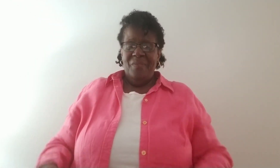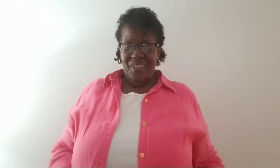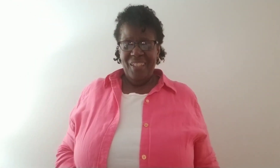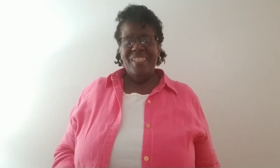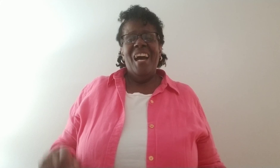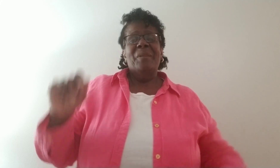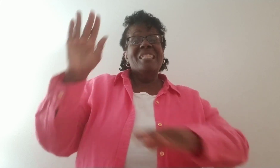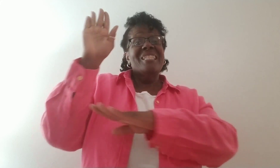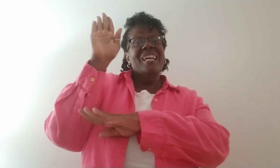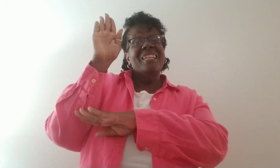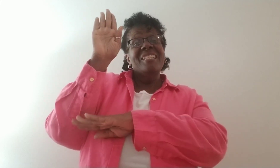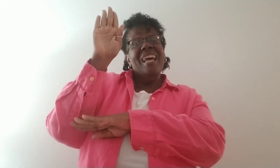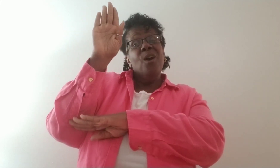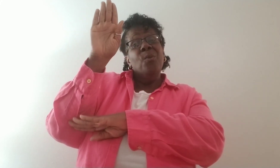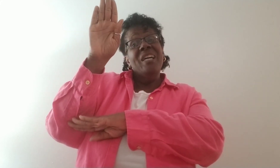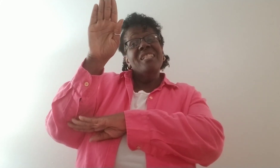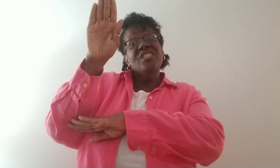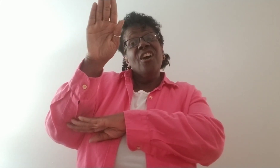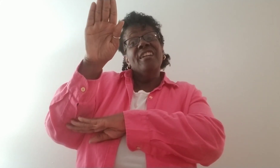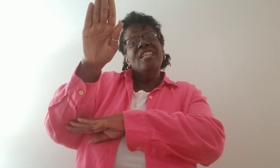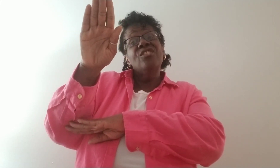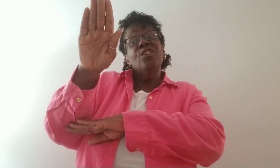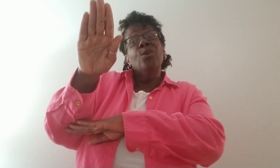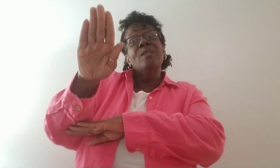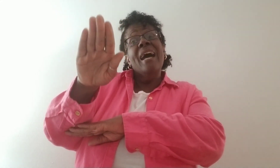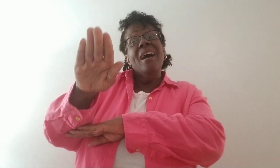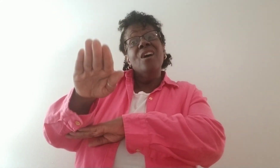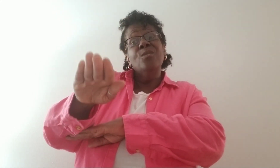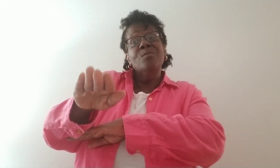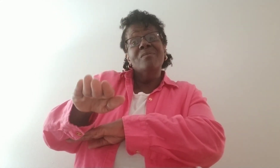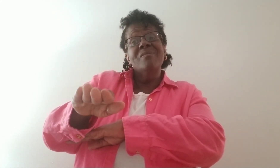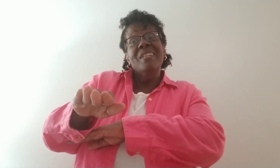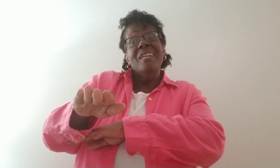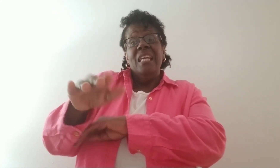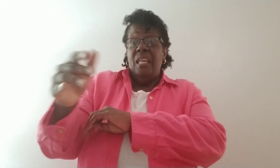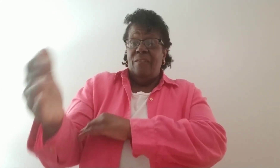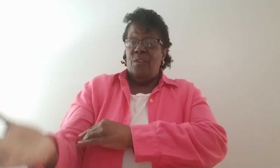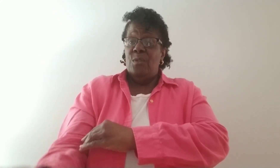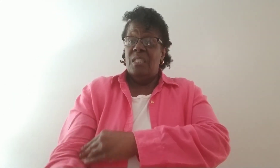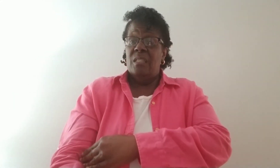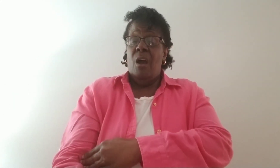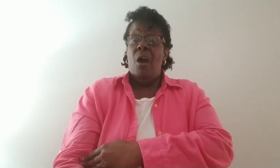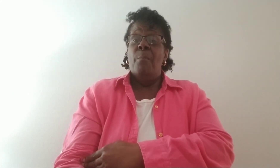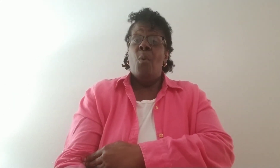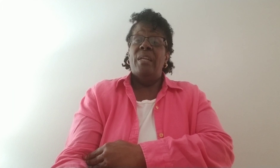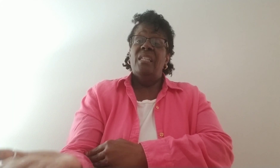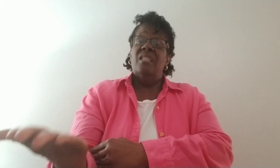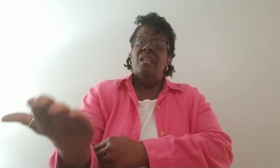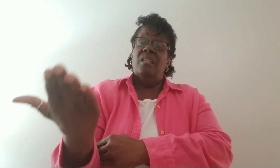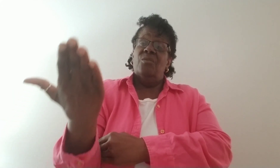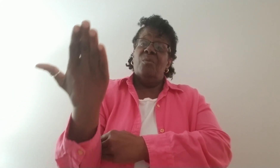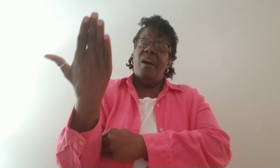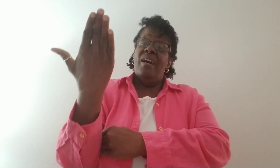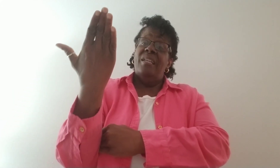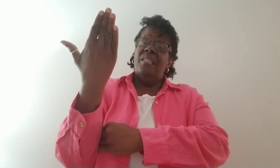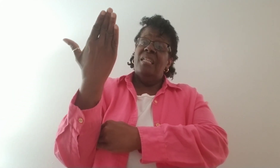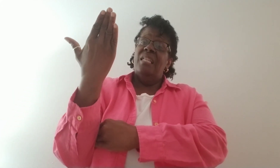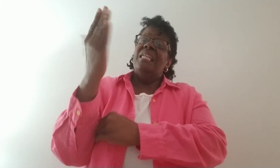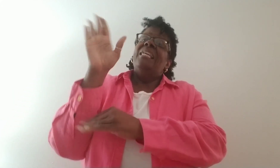Good job, because the sun is now what? Starting to go down. First, it's all morning, the sun is rising.